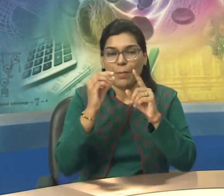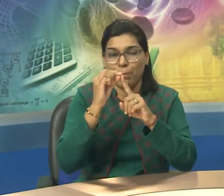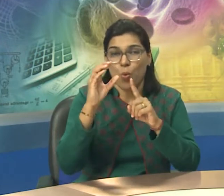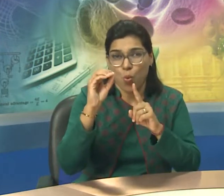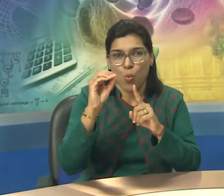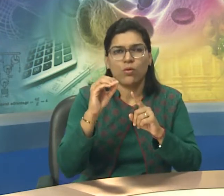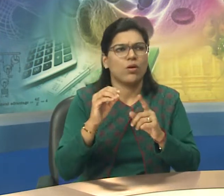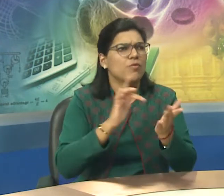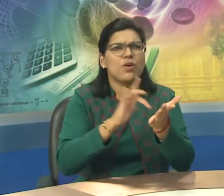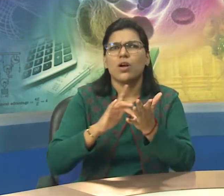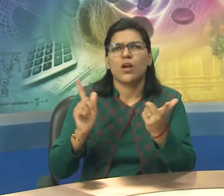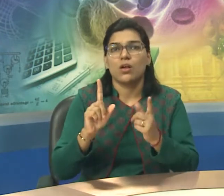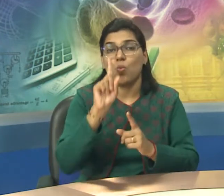BPOs.